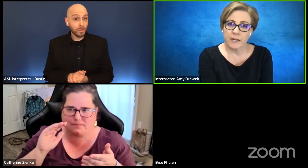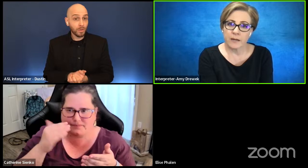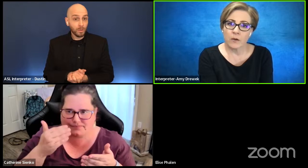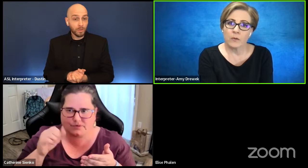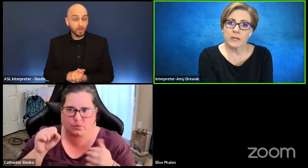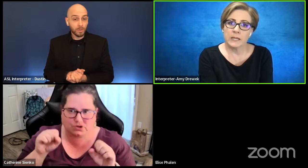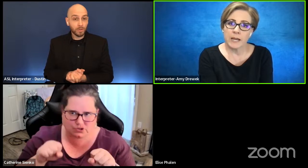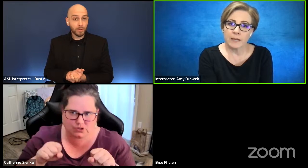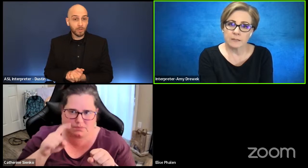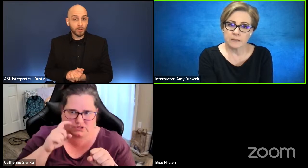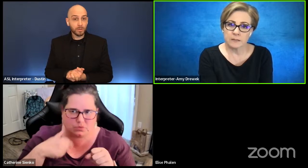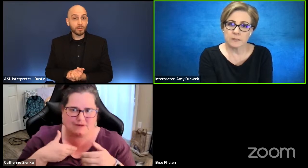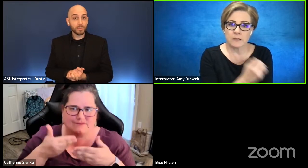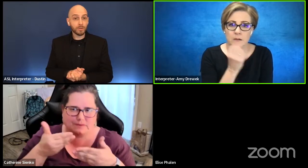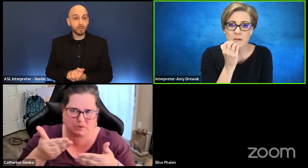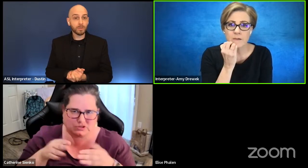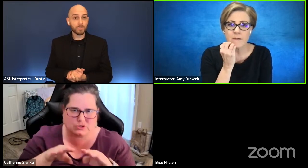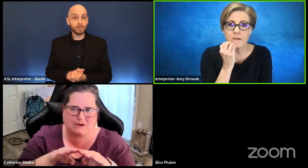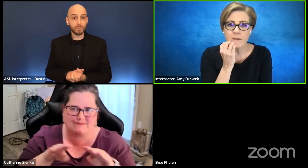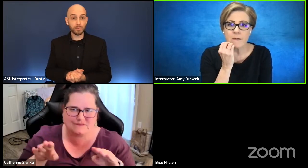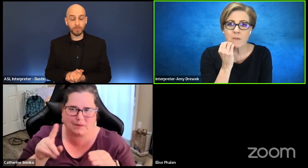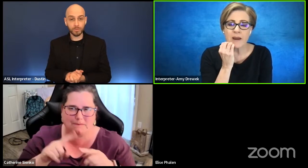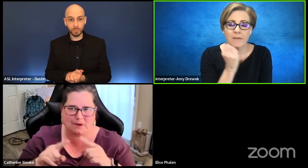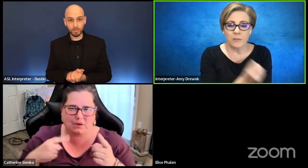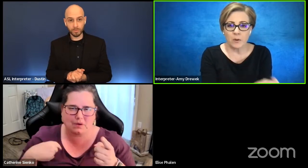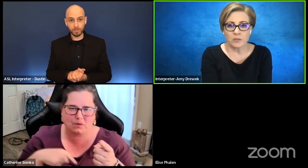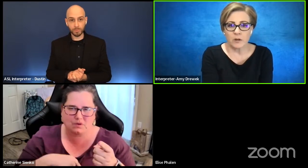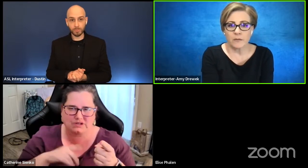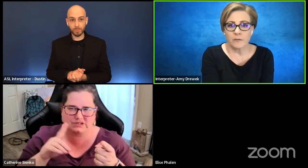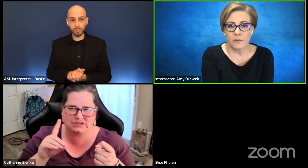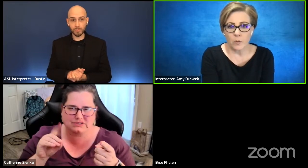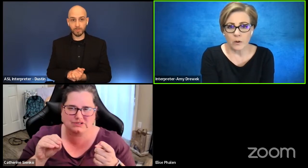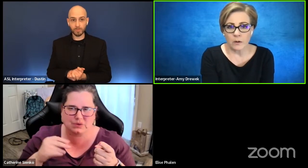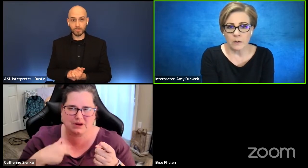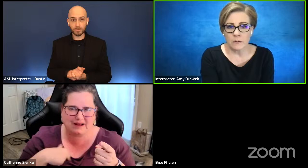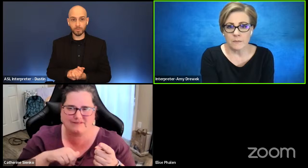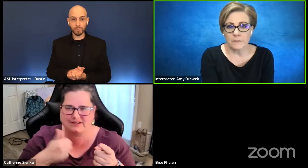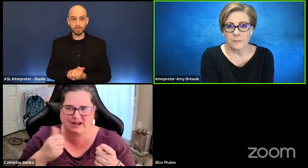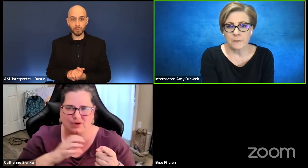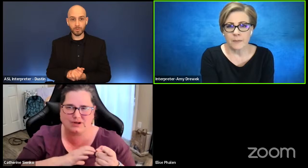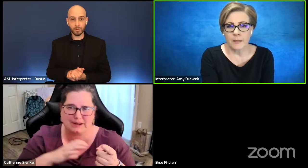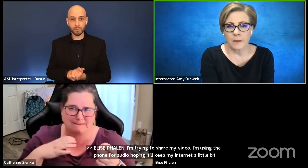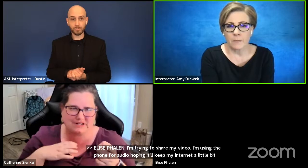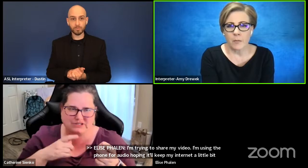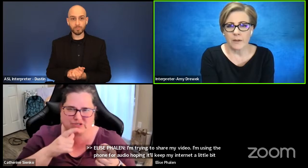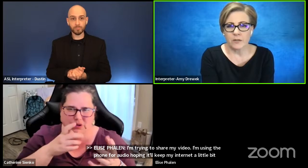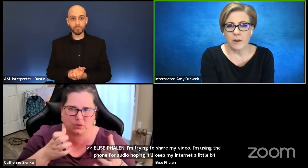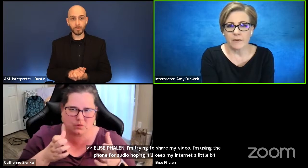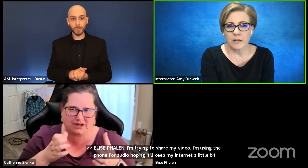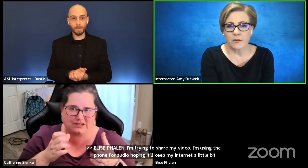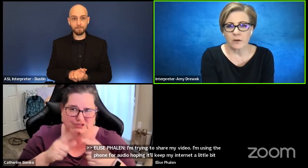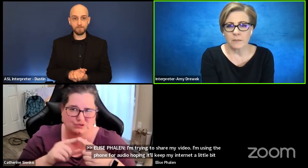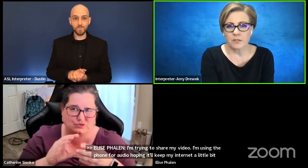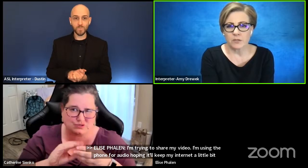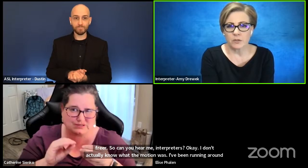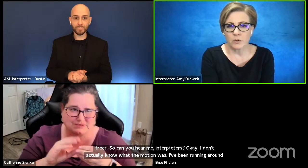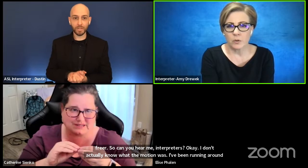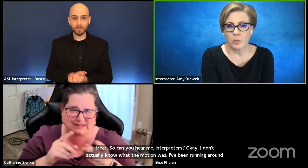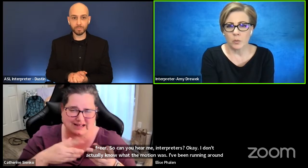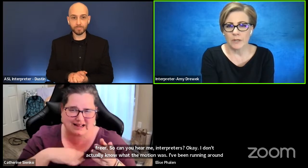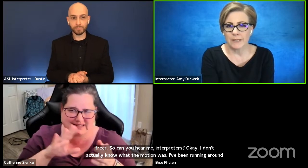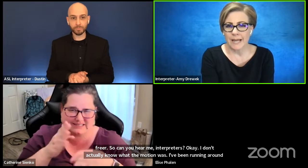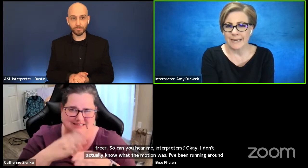This is Commissioner Cienko. Yes, we have a motion on the floor, but we do have